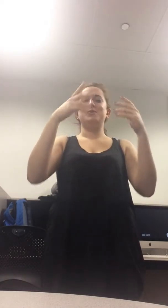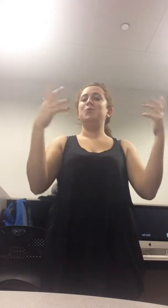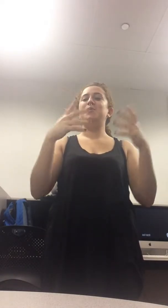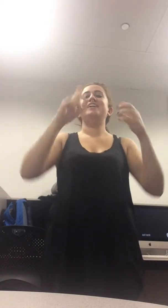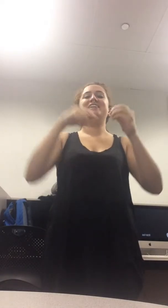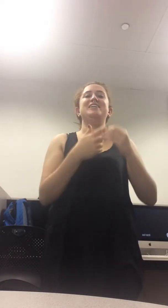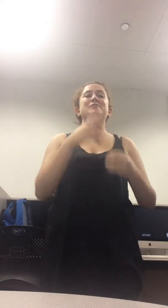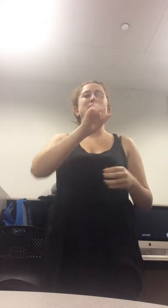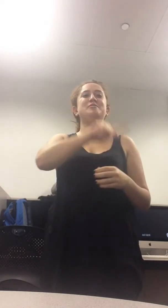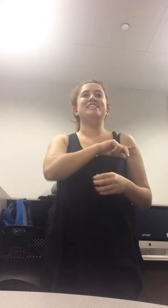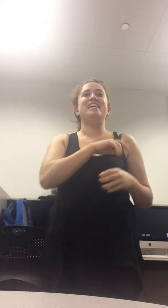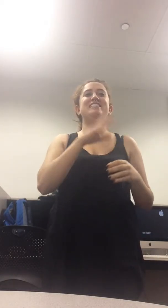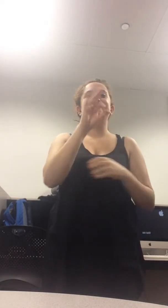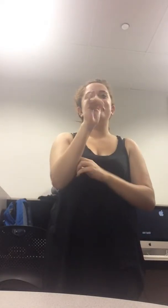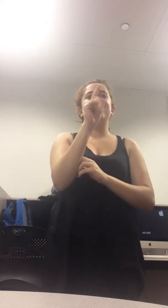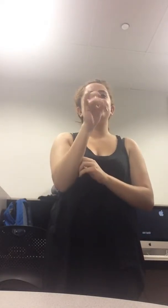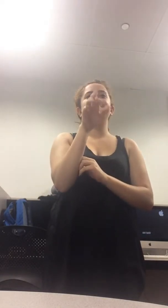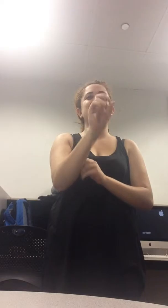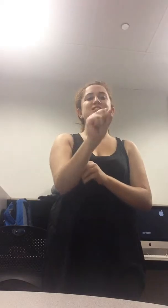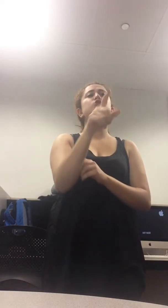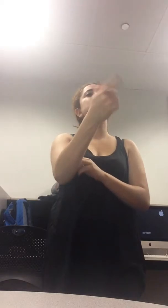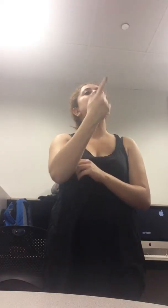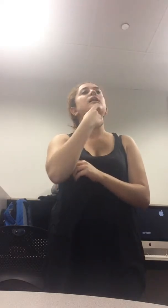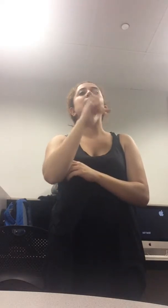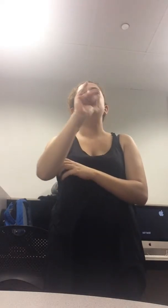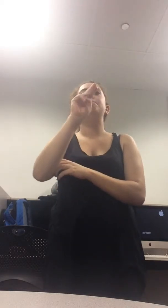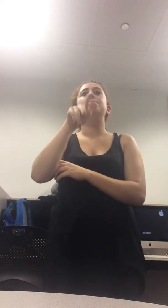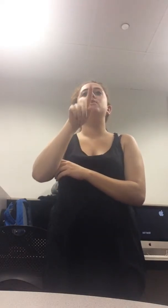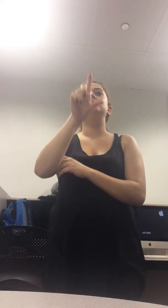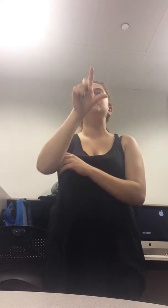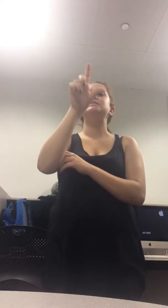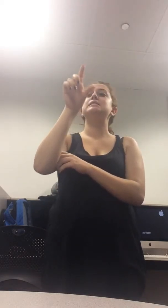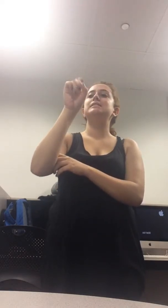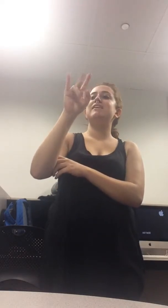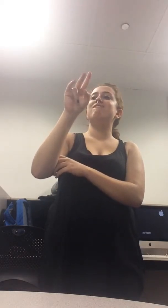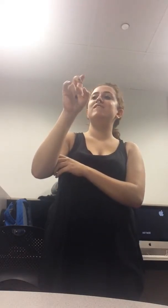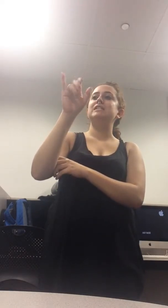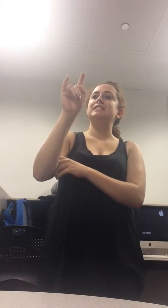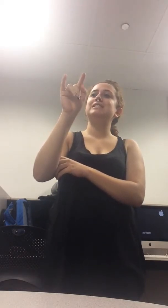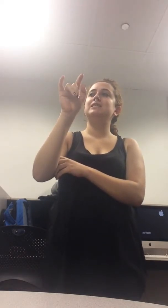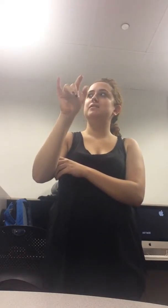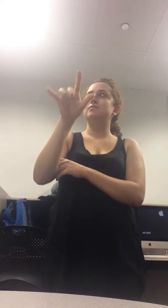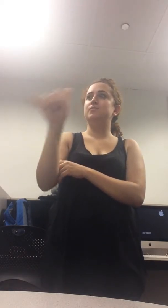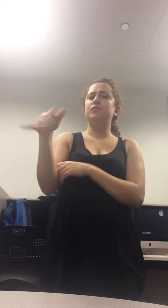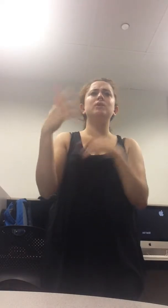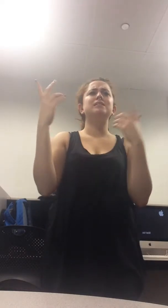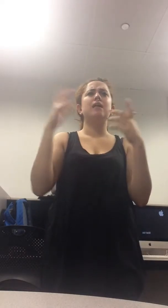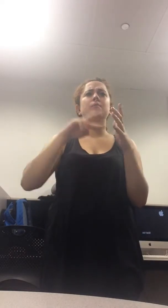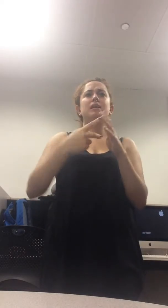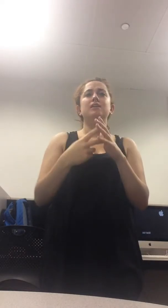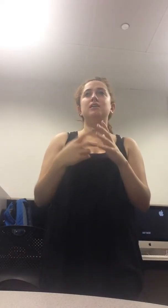You said impulsivity. What does impulsivity mean? Like, you like make quick decisions that you